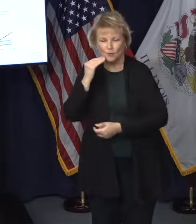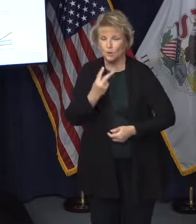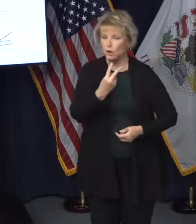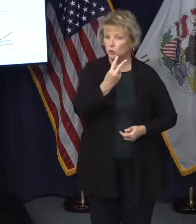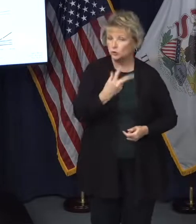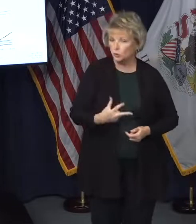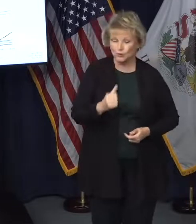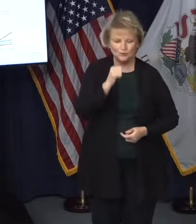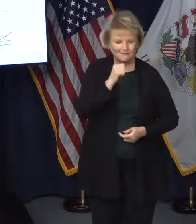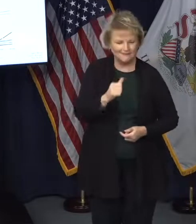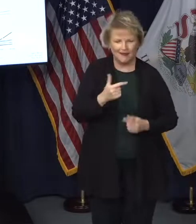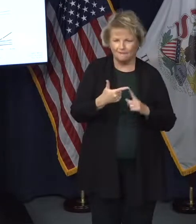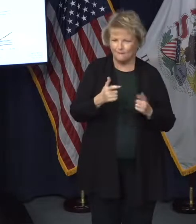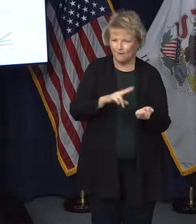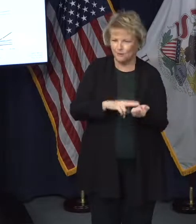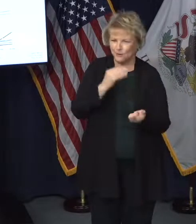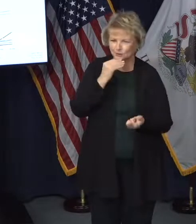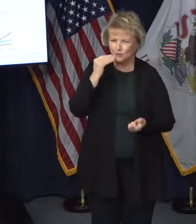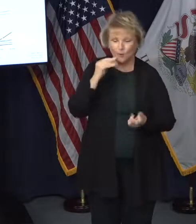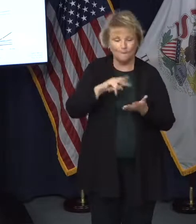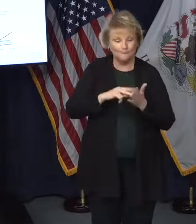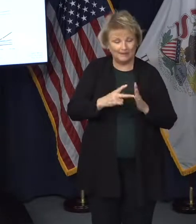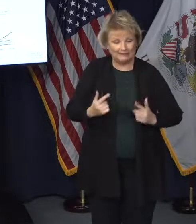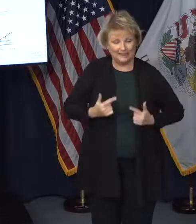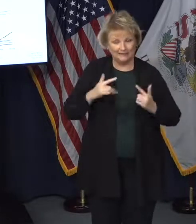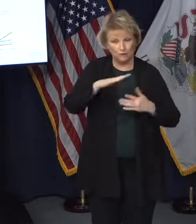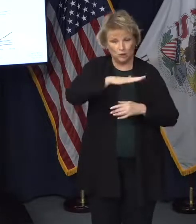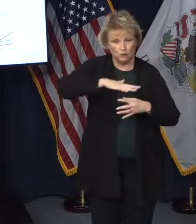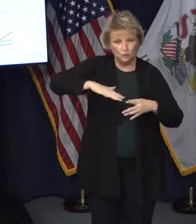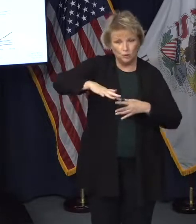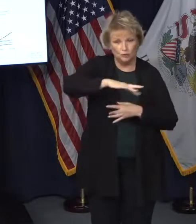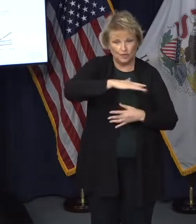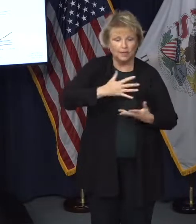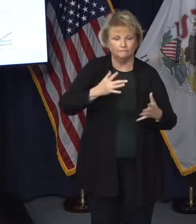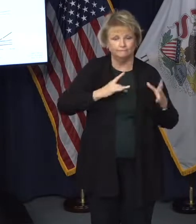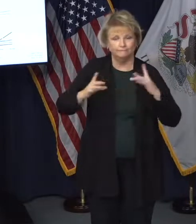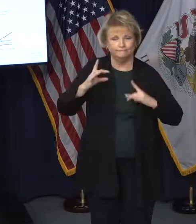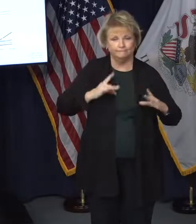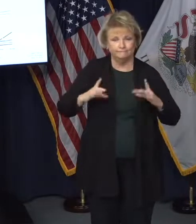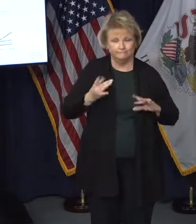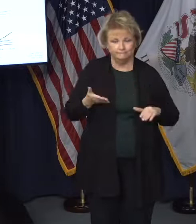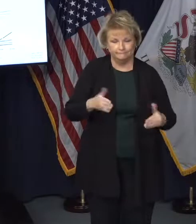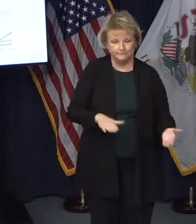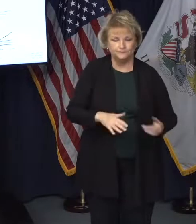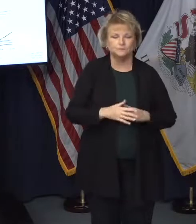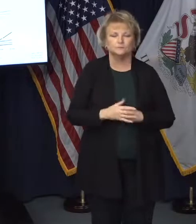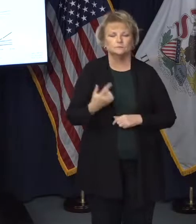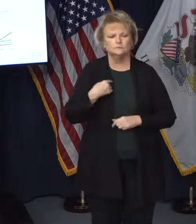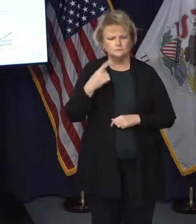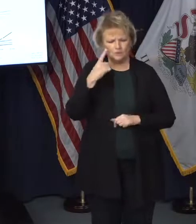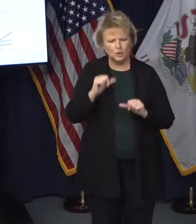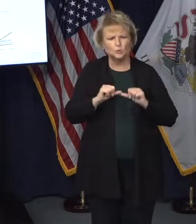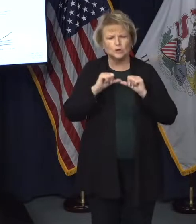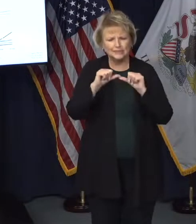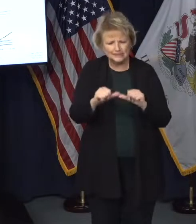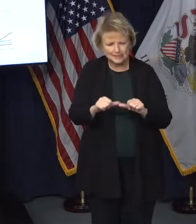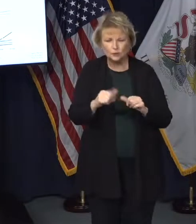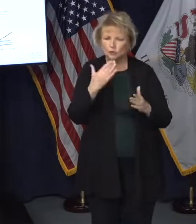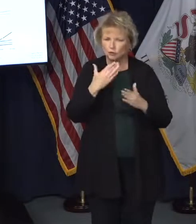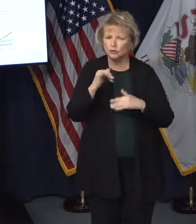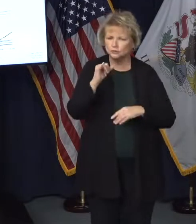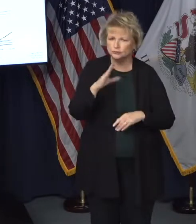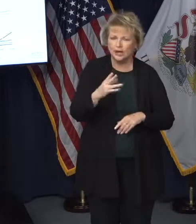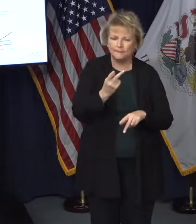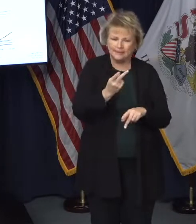are not in long-term care, which means they're from the community and got it from regular community spread. So I think we're continuing to do a good job